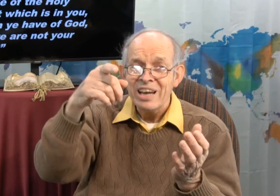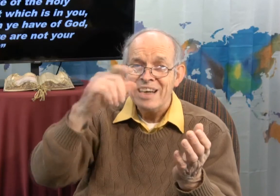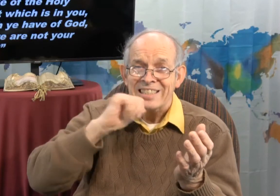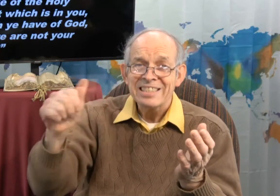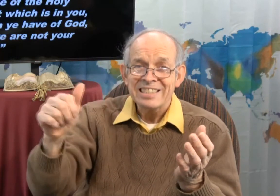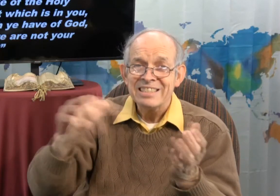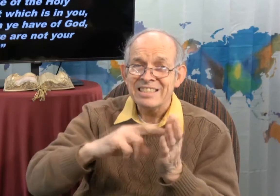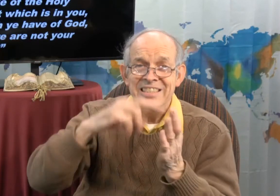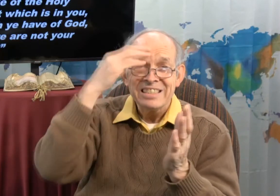not